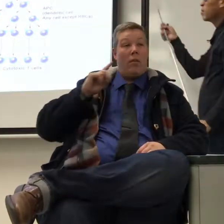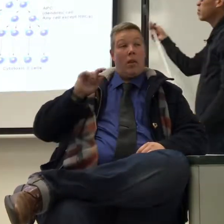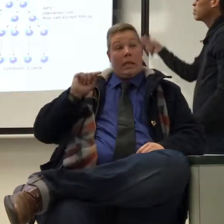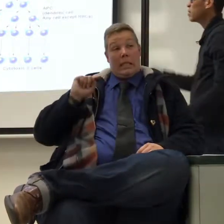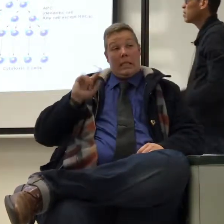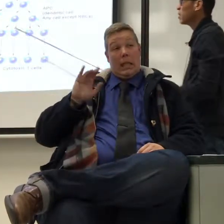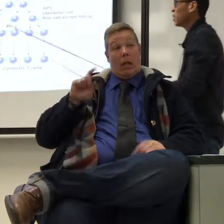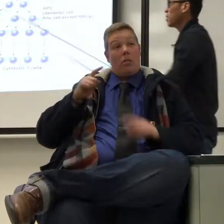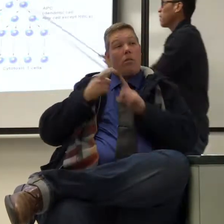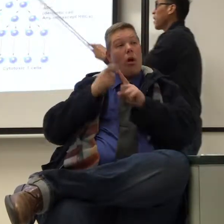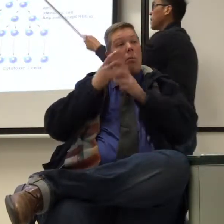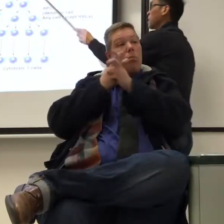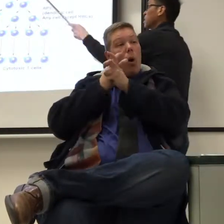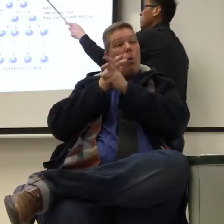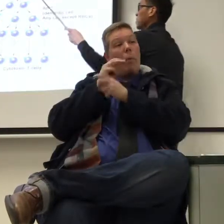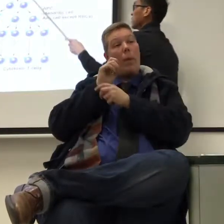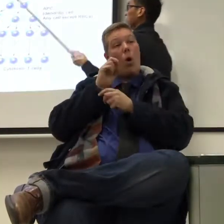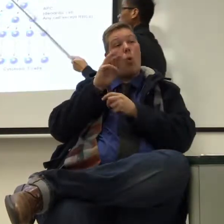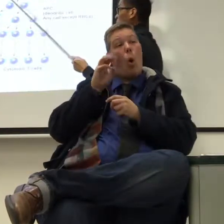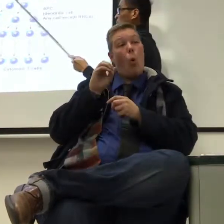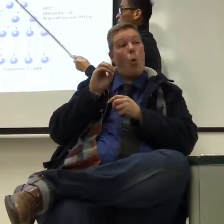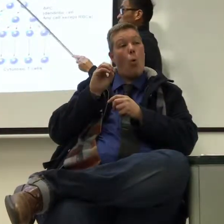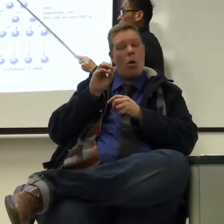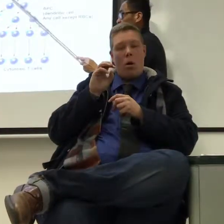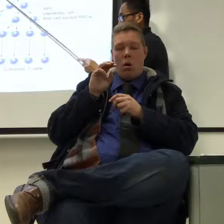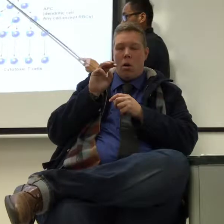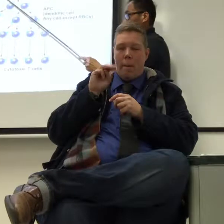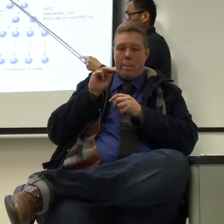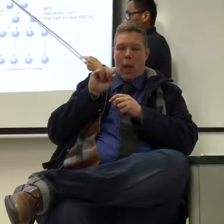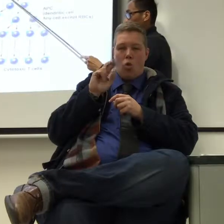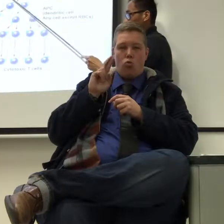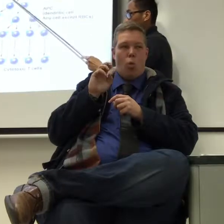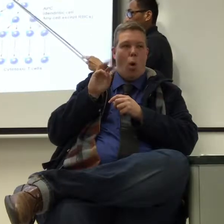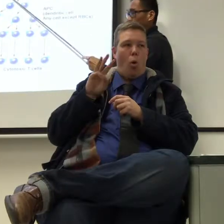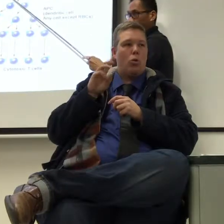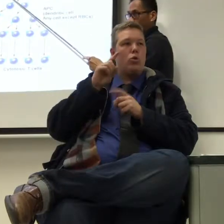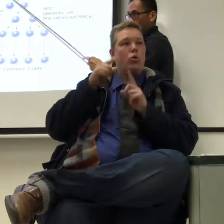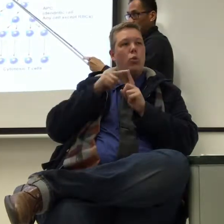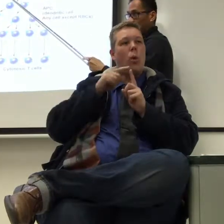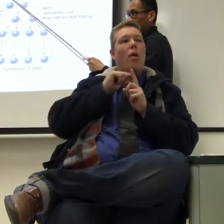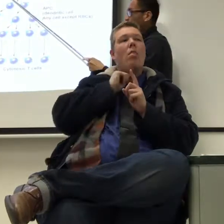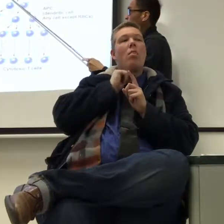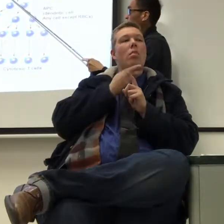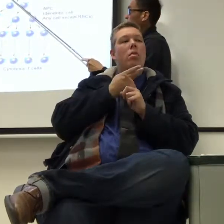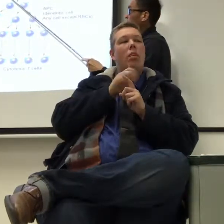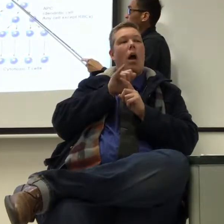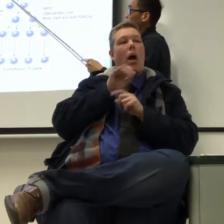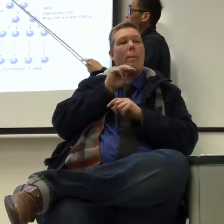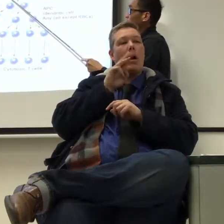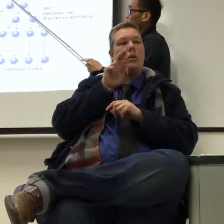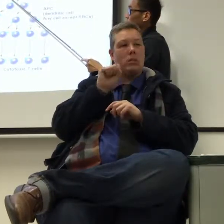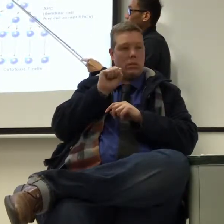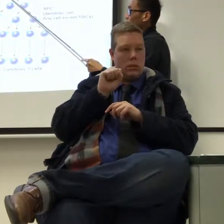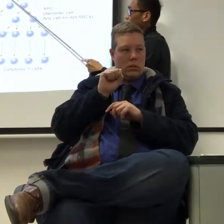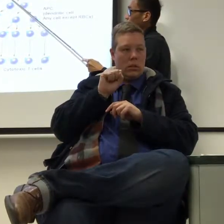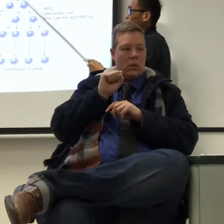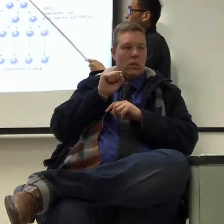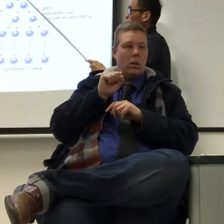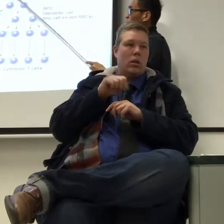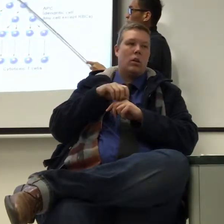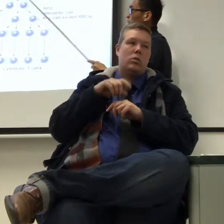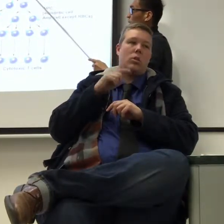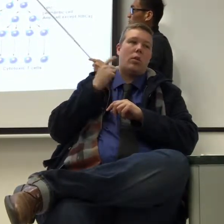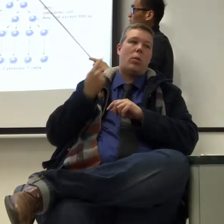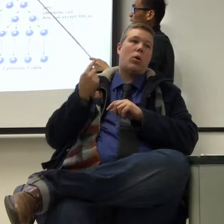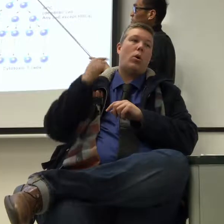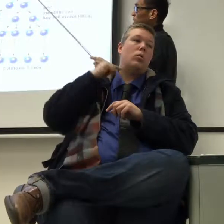marrow to the thymus. B cells don't do that. T cells do. T is for thymus. And they go through those two